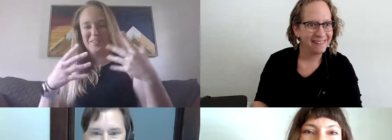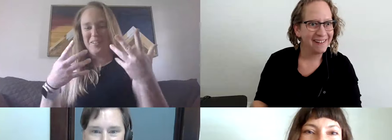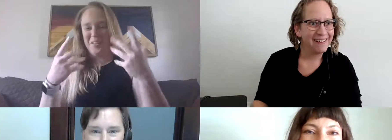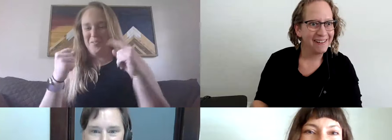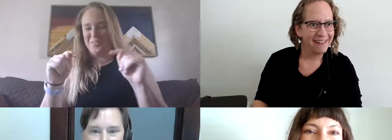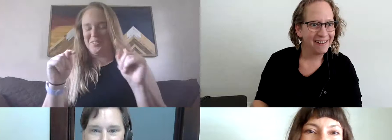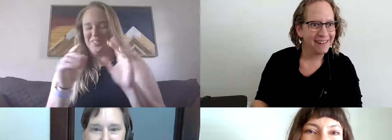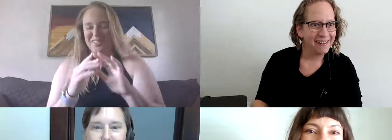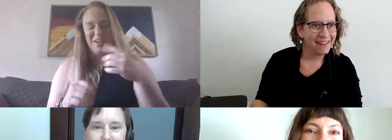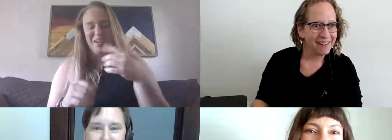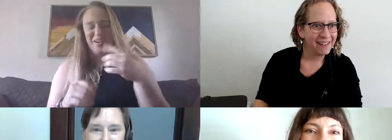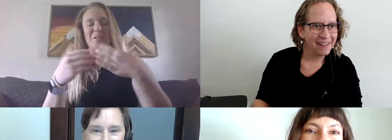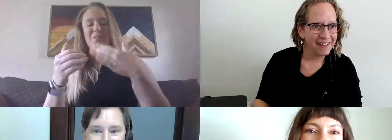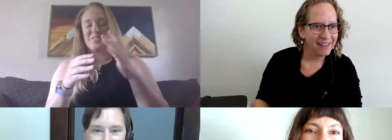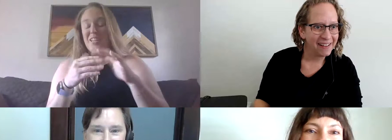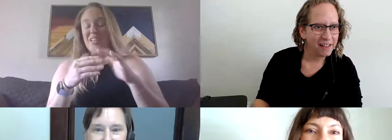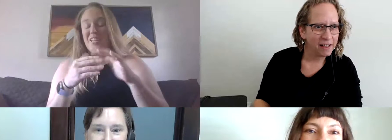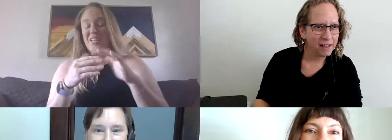Okay.